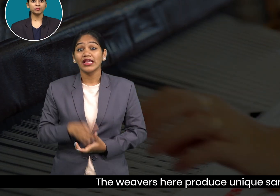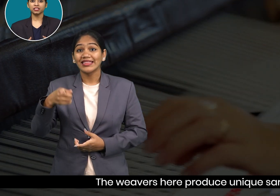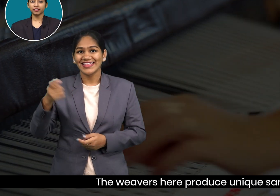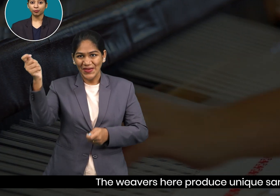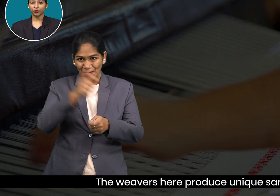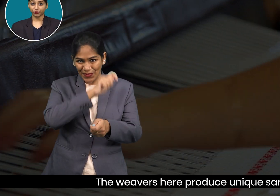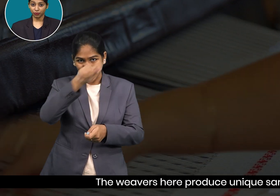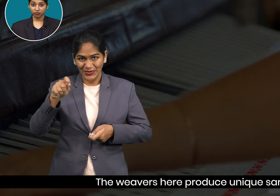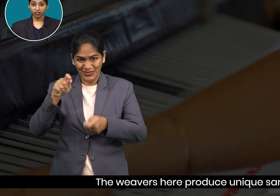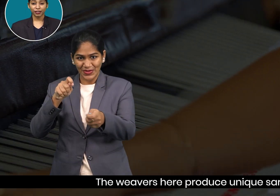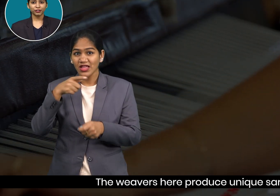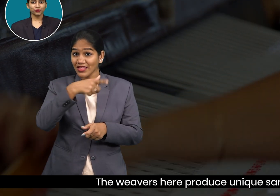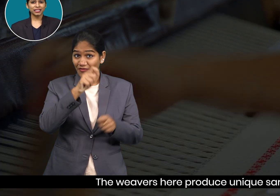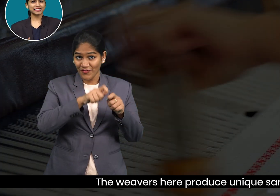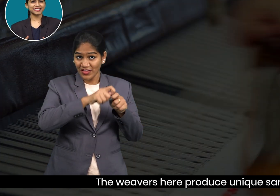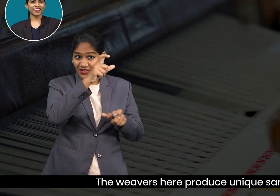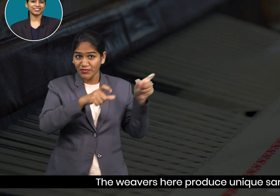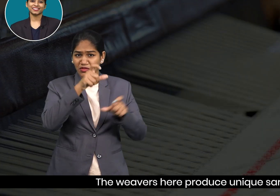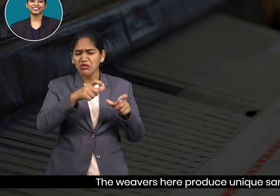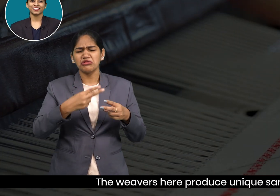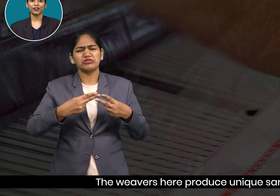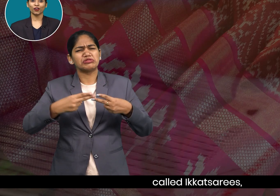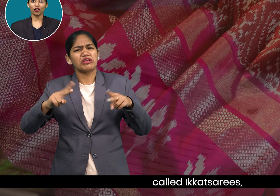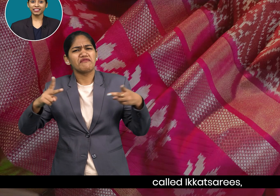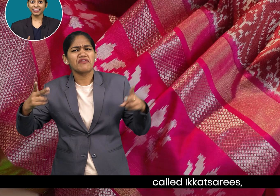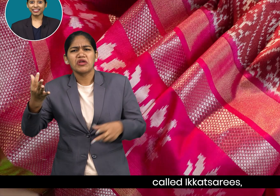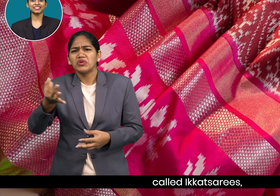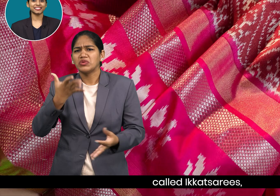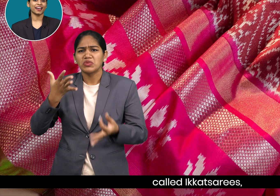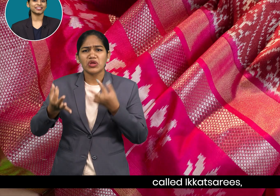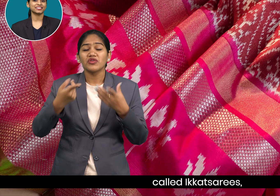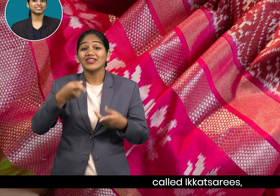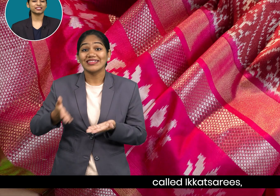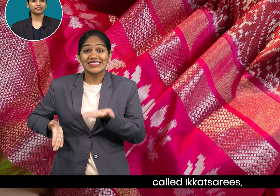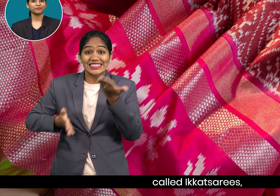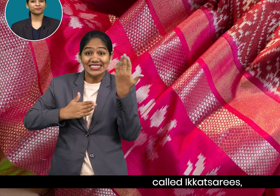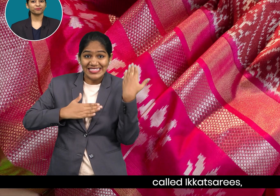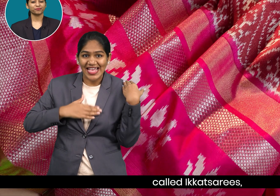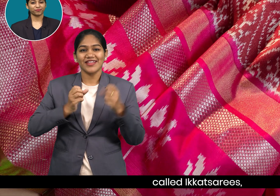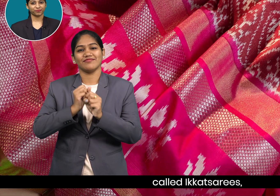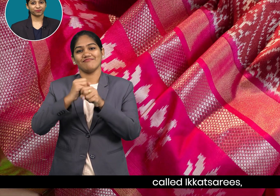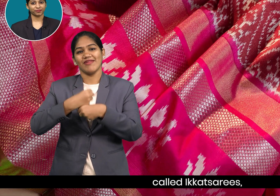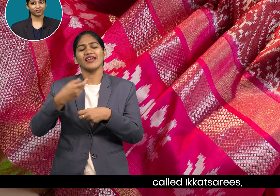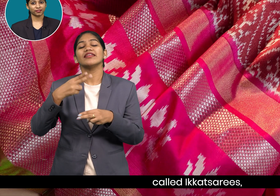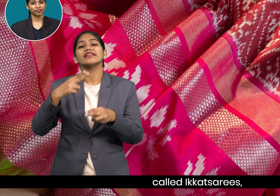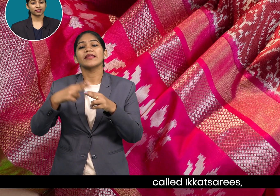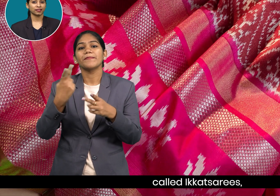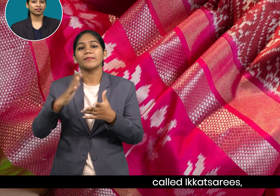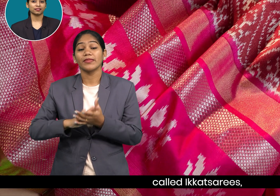The weavers here produce unique saris called ikat saris.